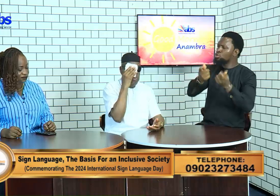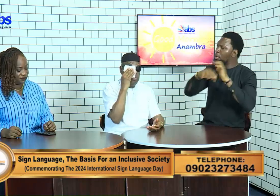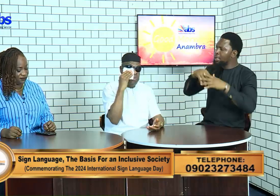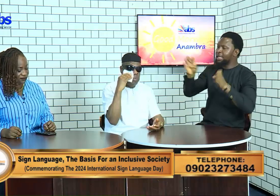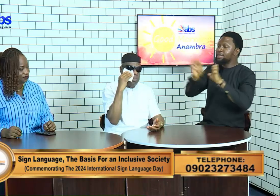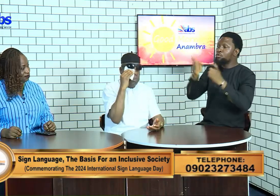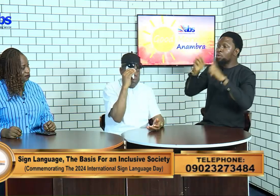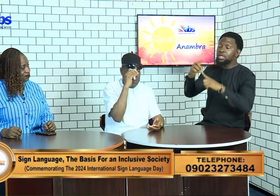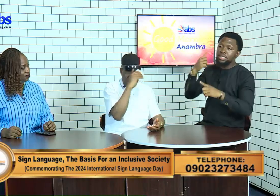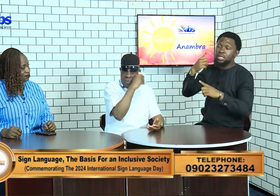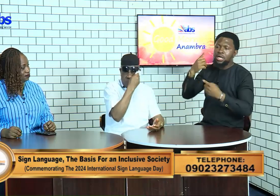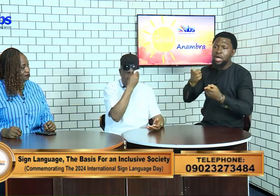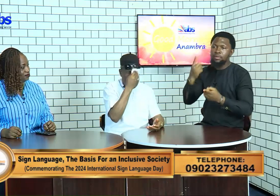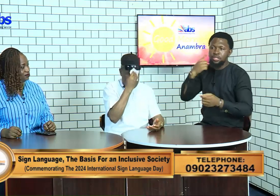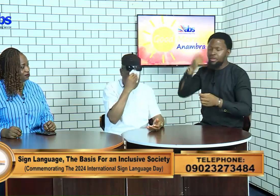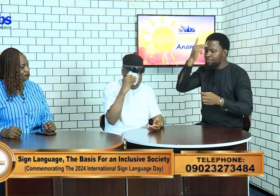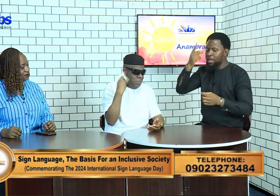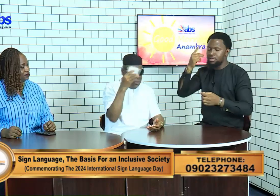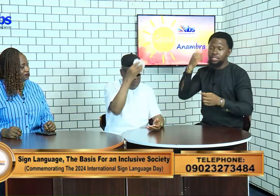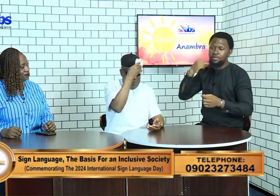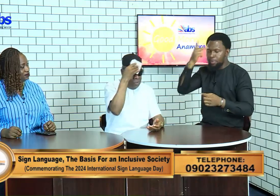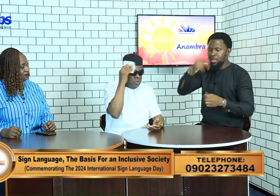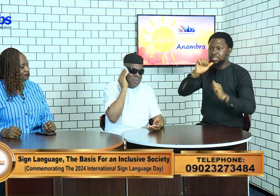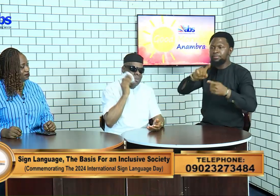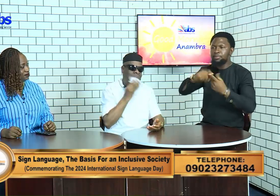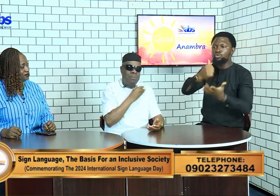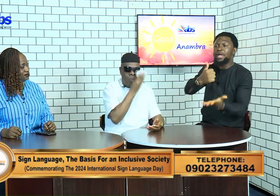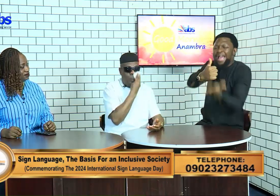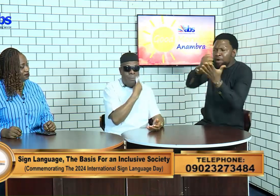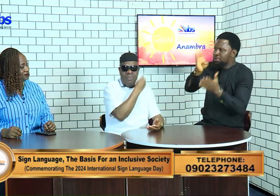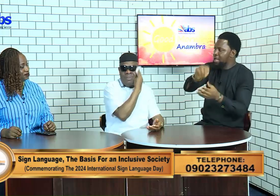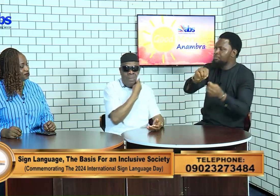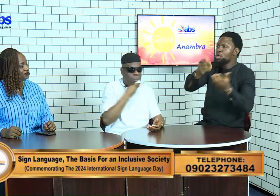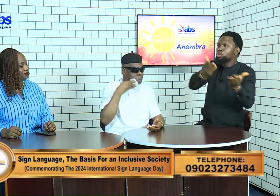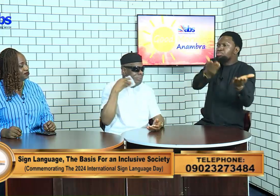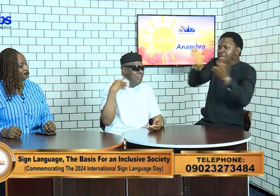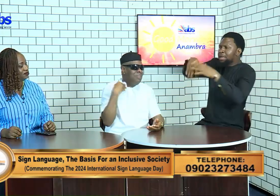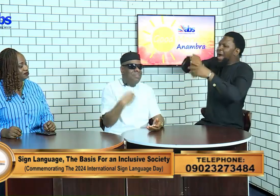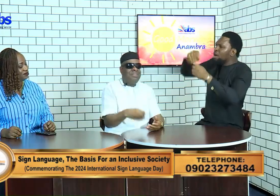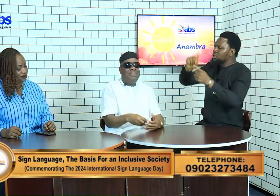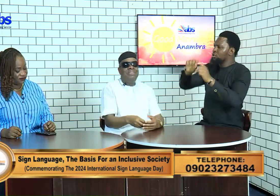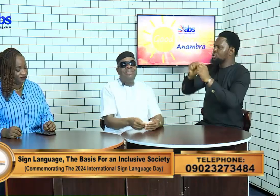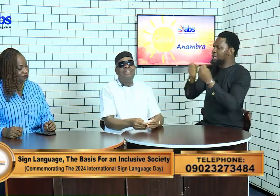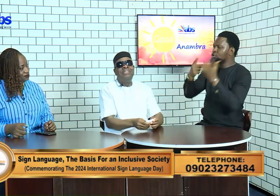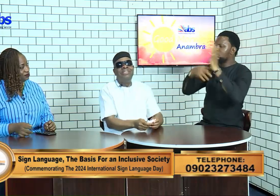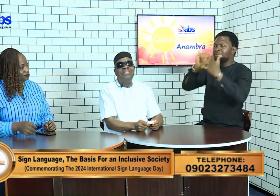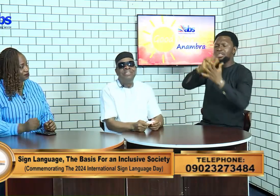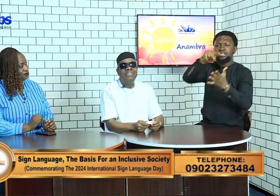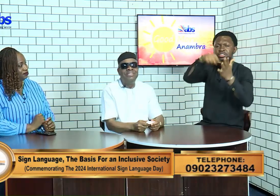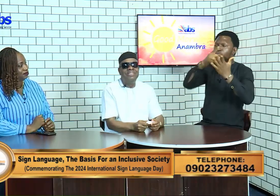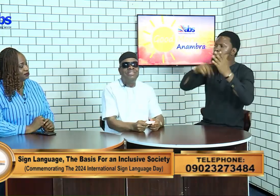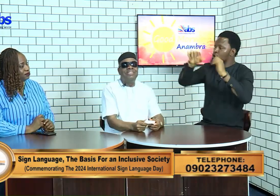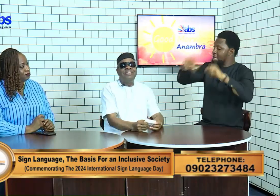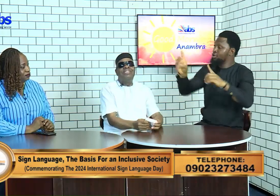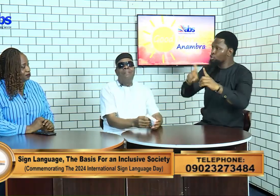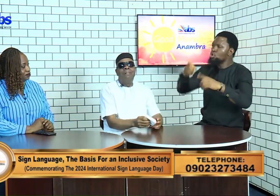able to come out. And even when the deaf parents can be able to help them to bring them out in the society, to show them that this